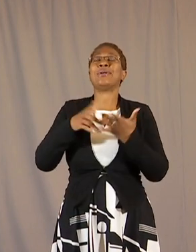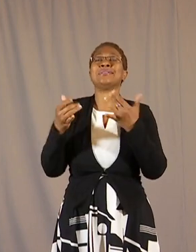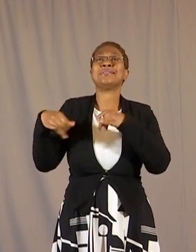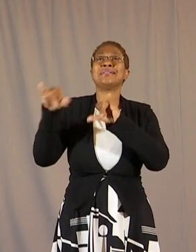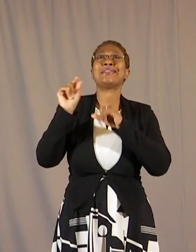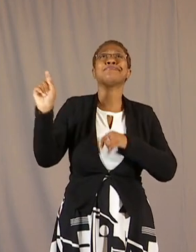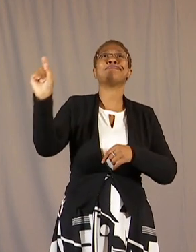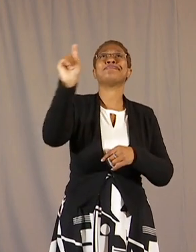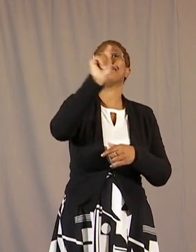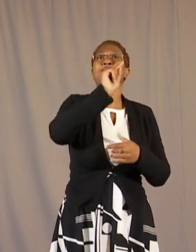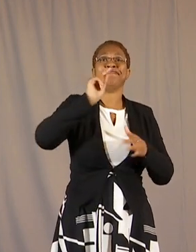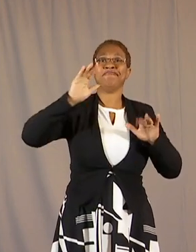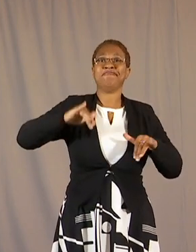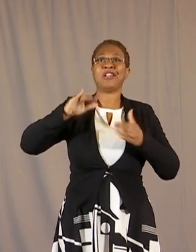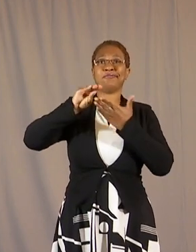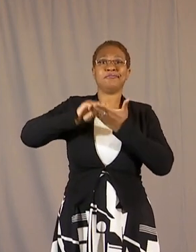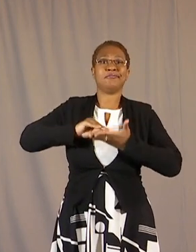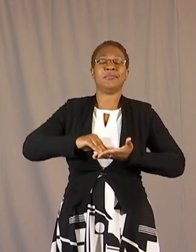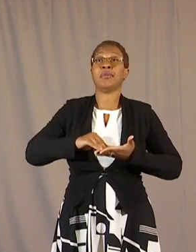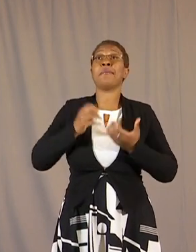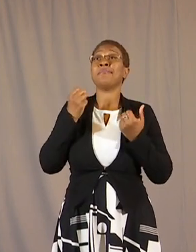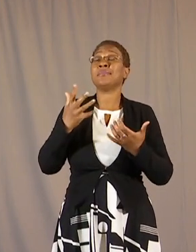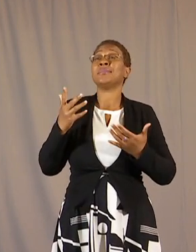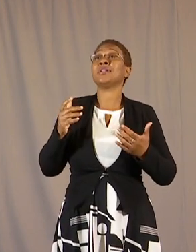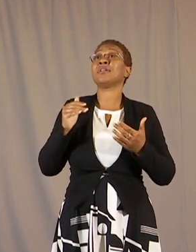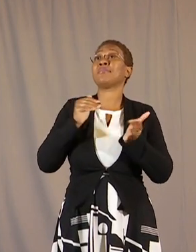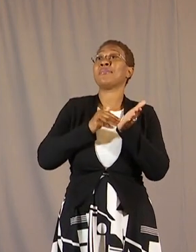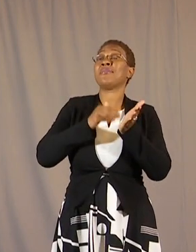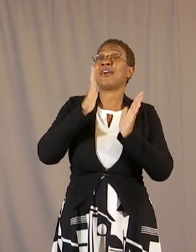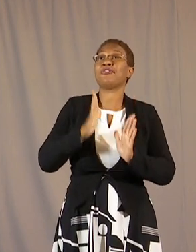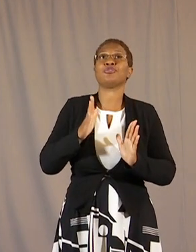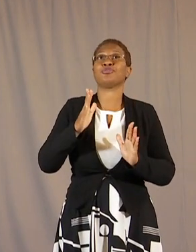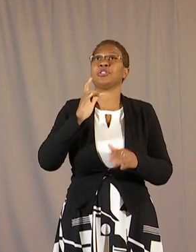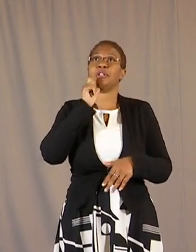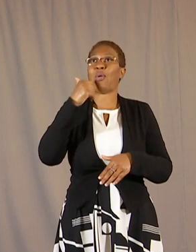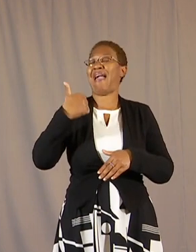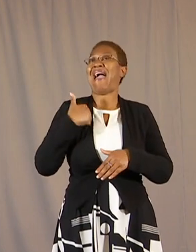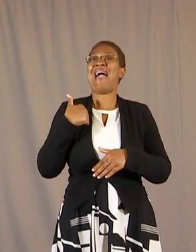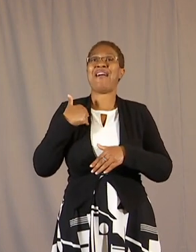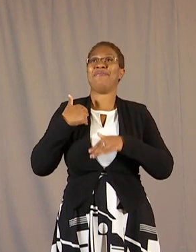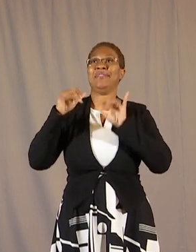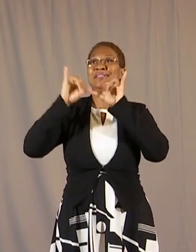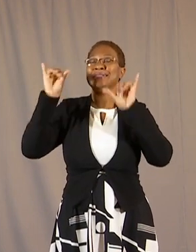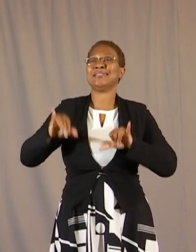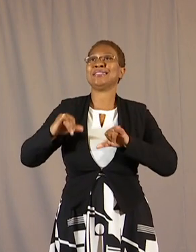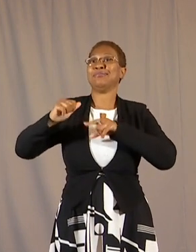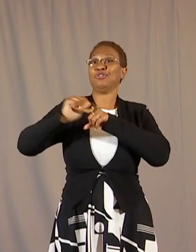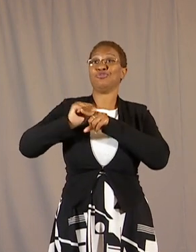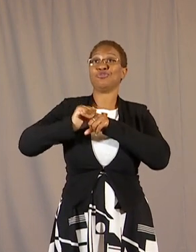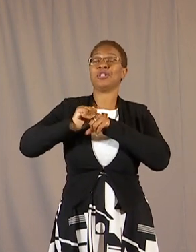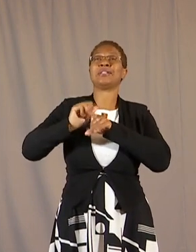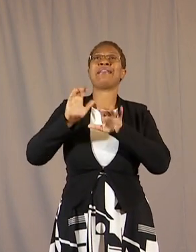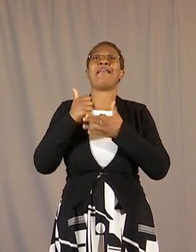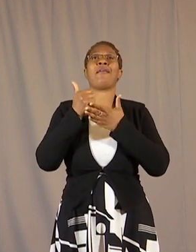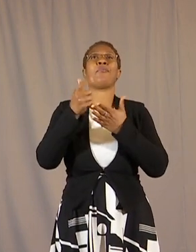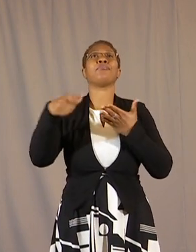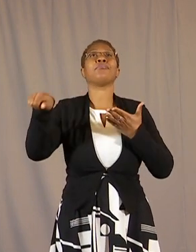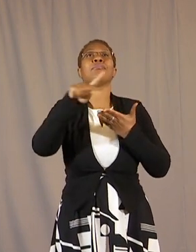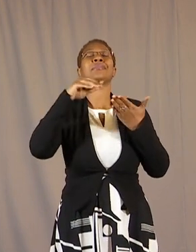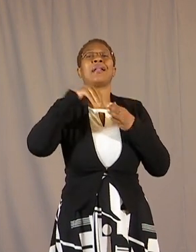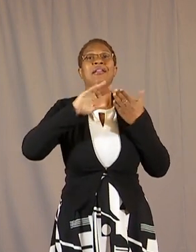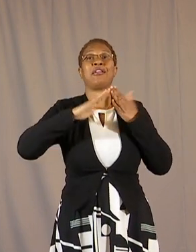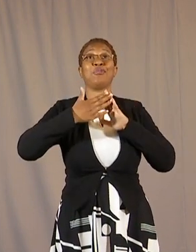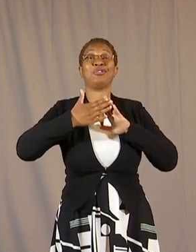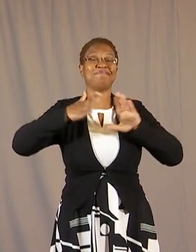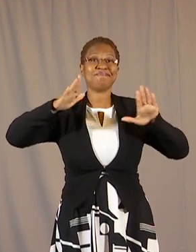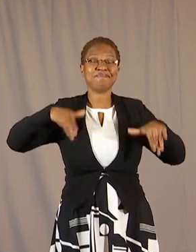are out there, how many of the providers have the infrastructure and the training themselves to be able to help people in the community.